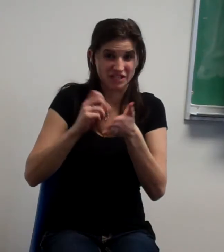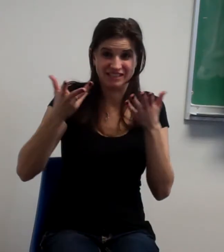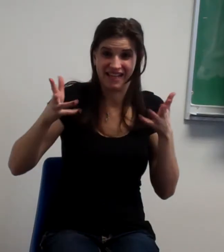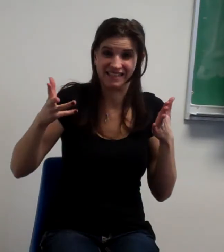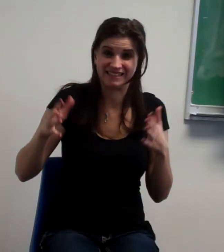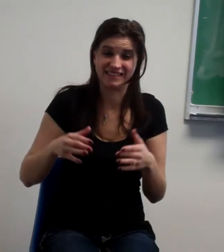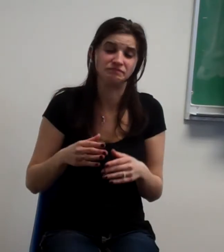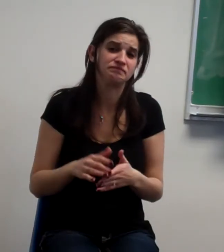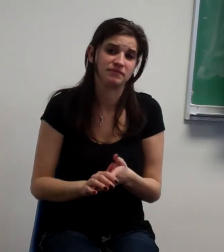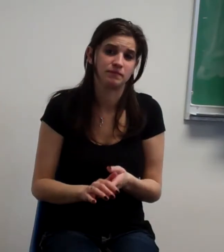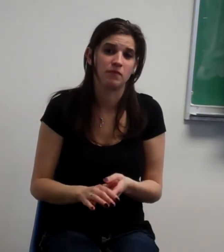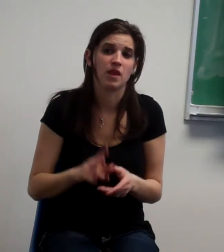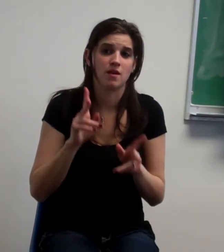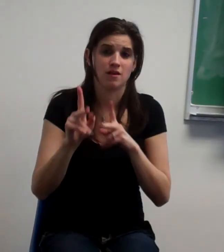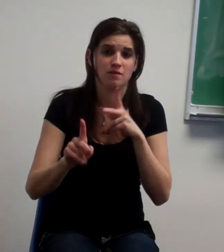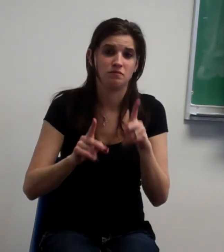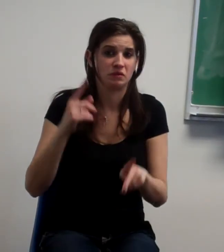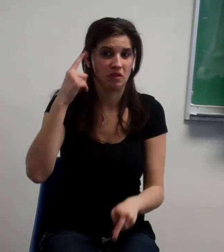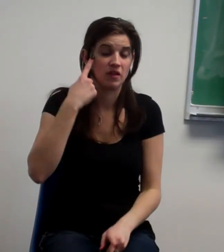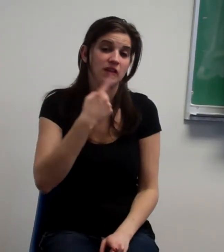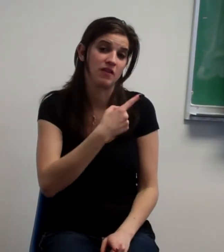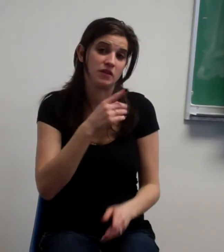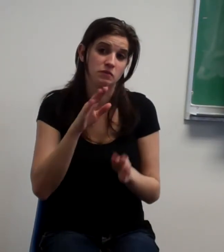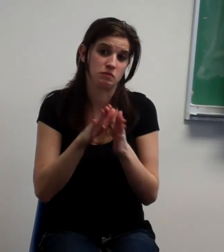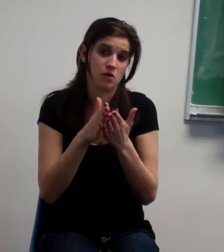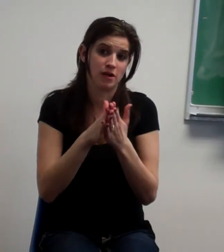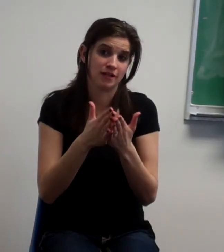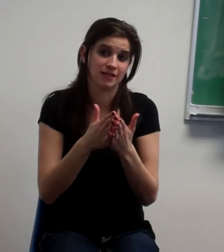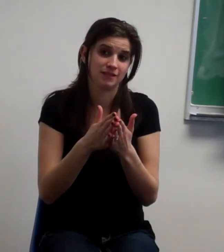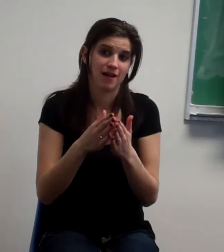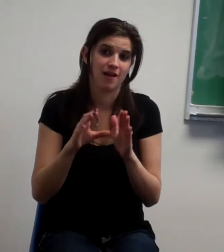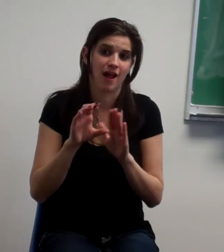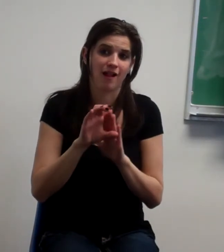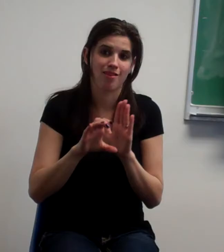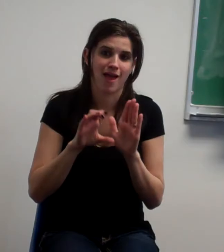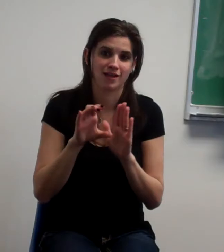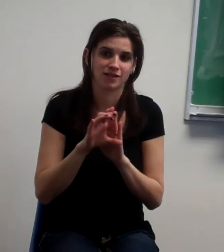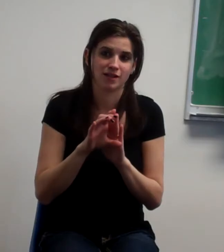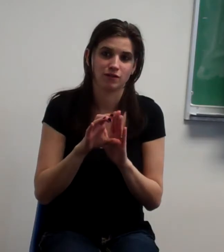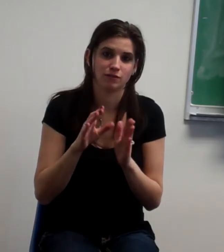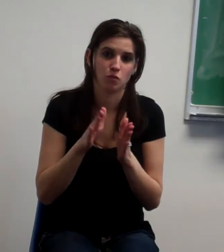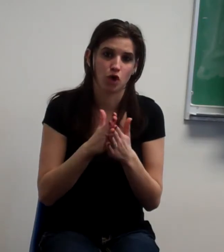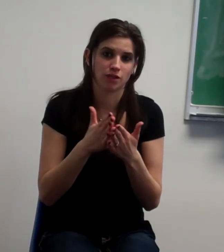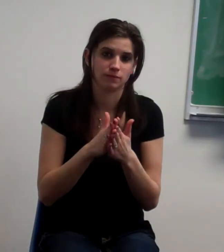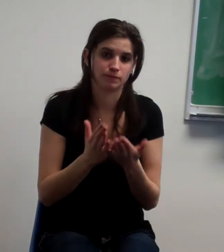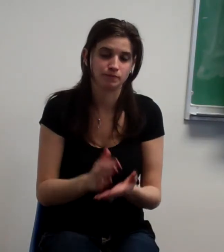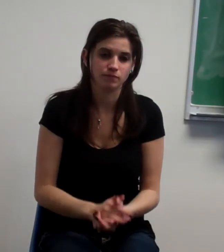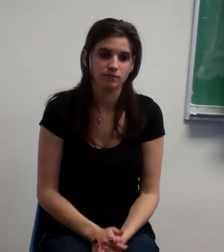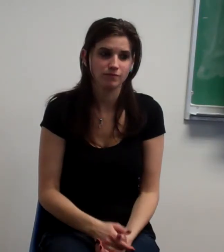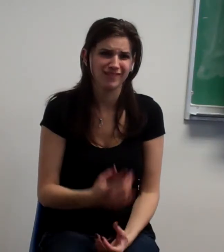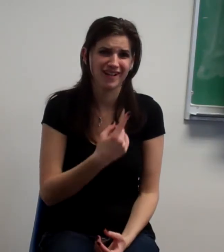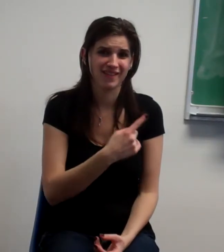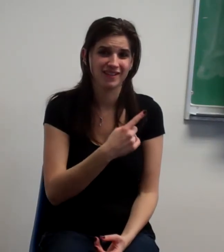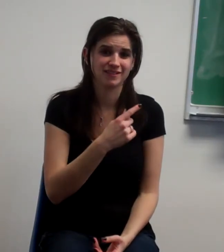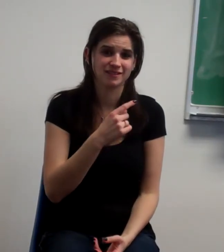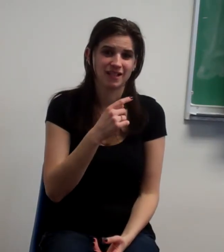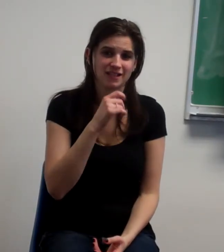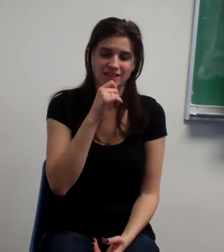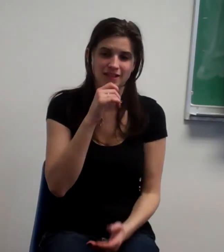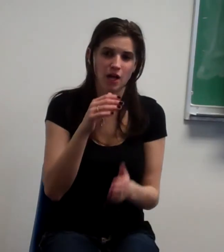classic, right? And I'm shocked that, this is not a book, again, that should be read. This is a book that should be read. When I was in high school,